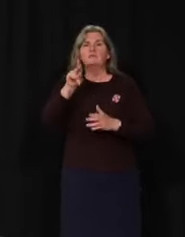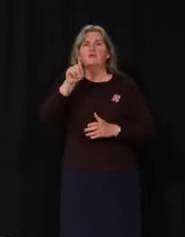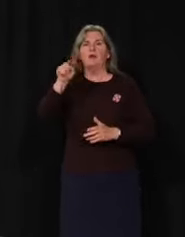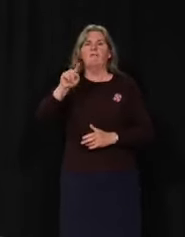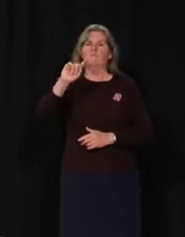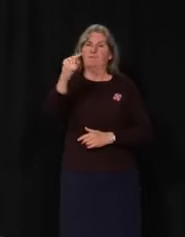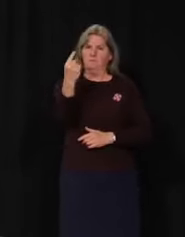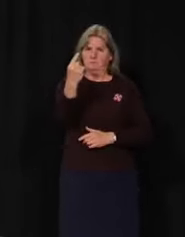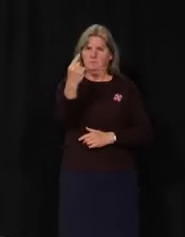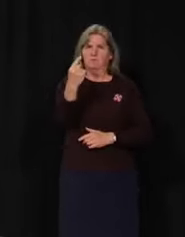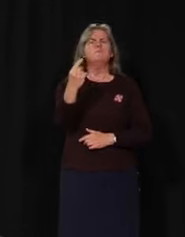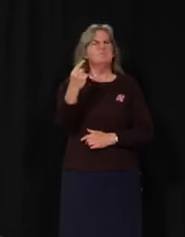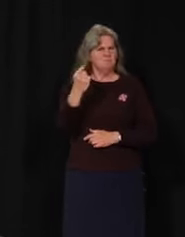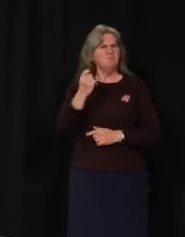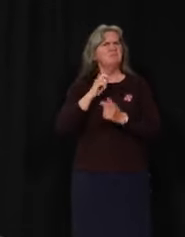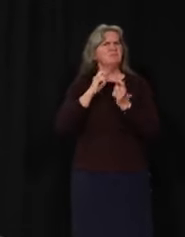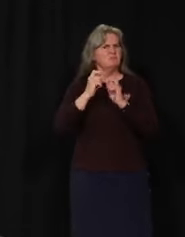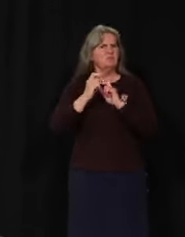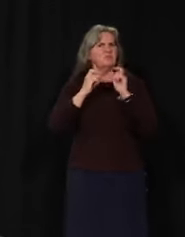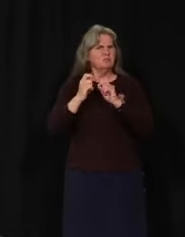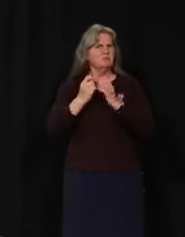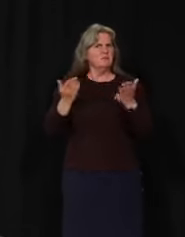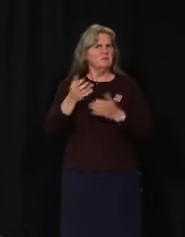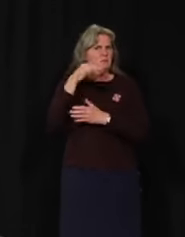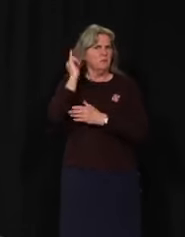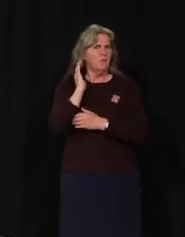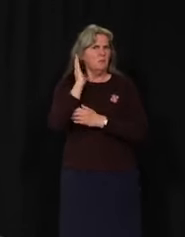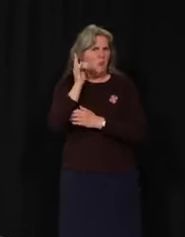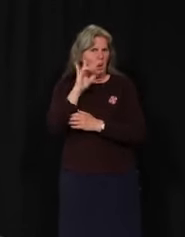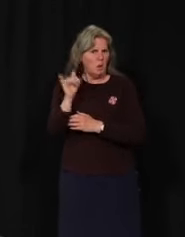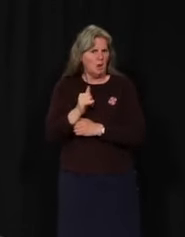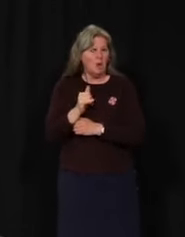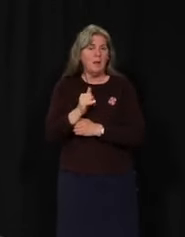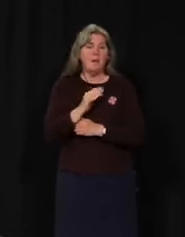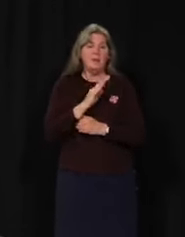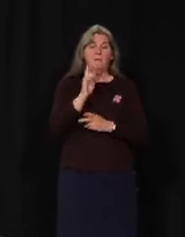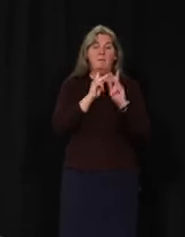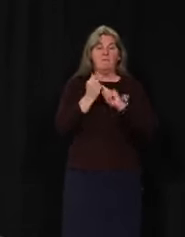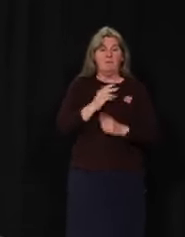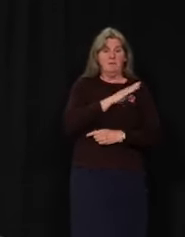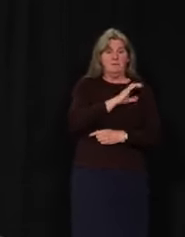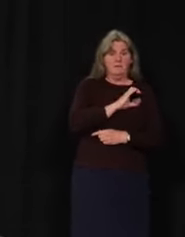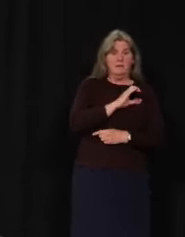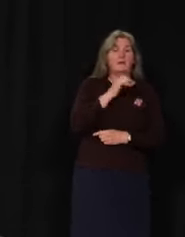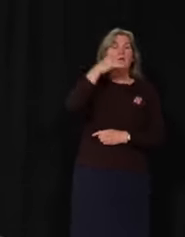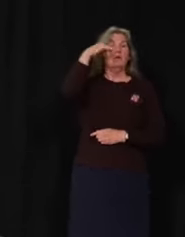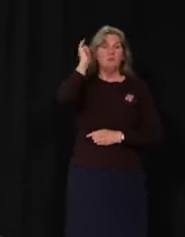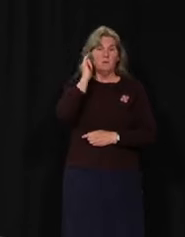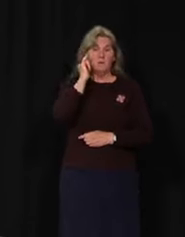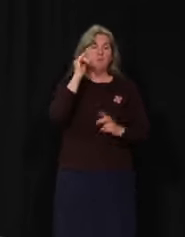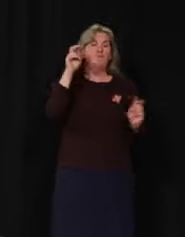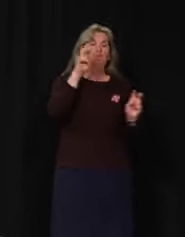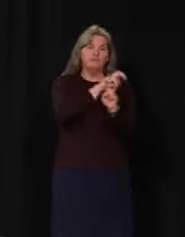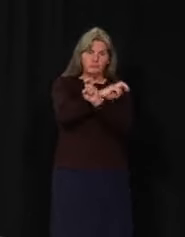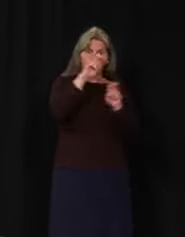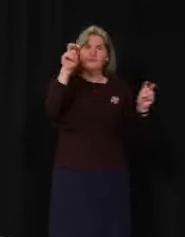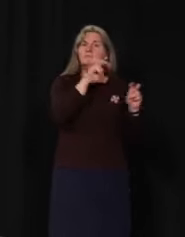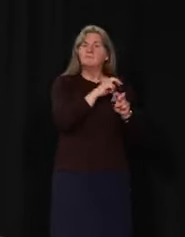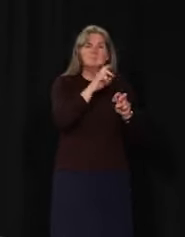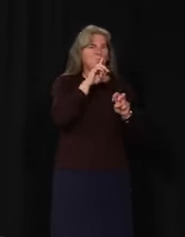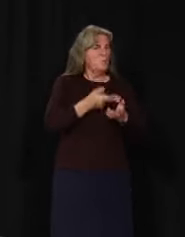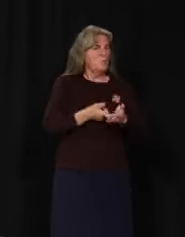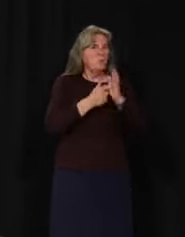a large number of changes to the territory. Residents of British Columbia and Yukon will be allowed to travel back and forth without the